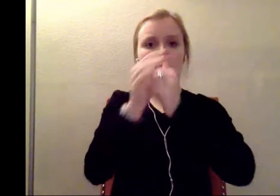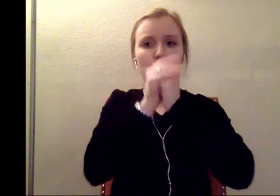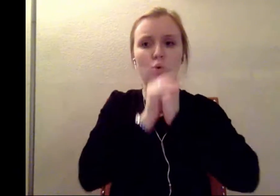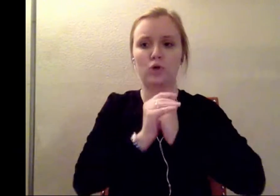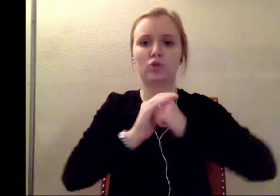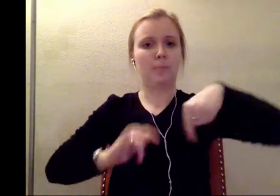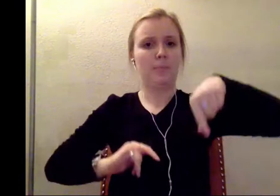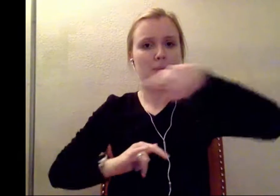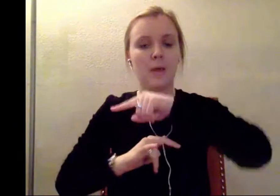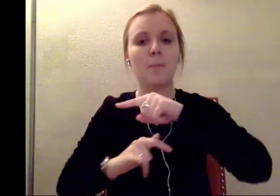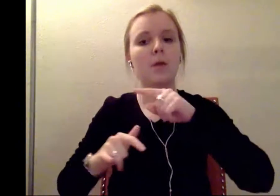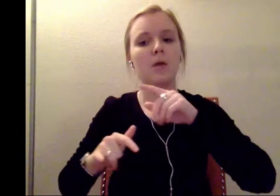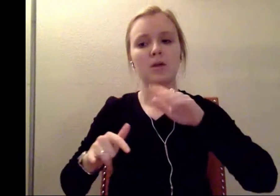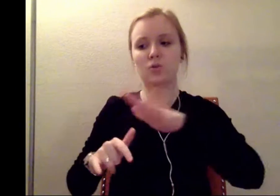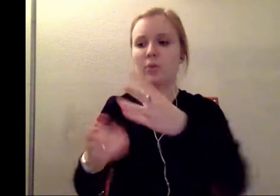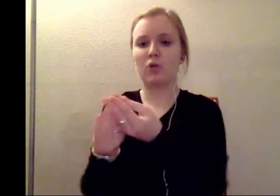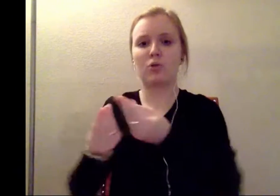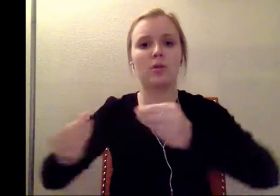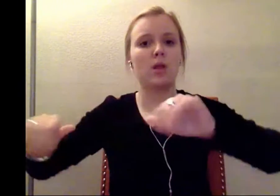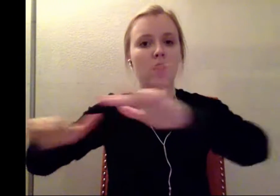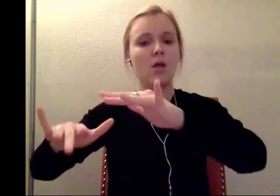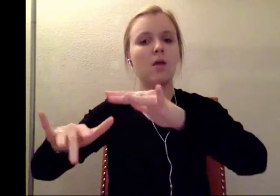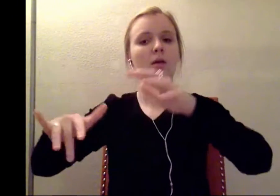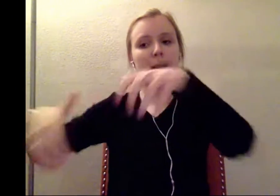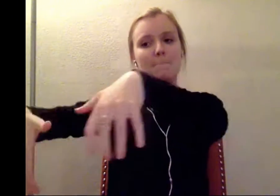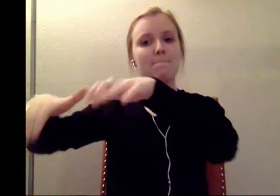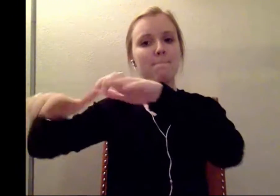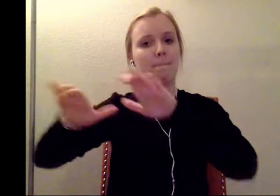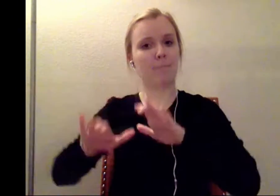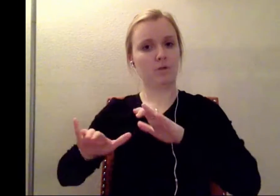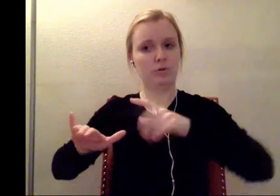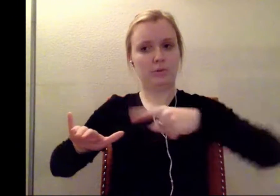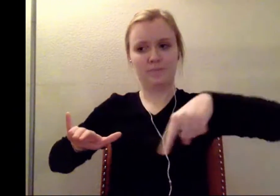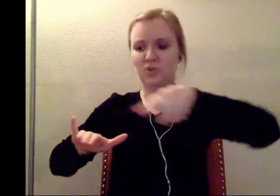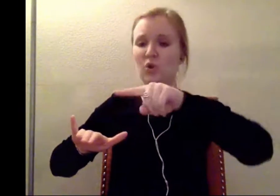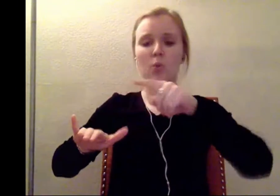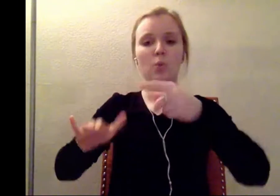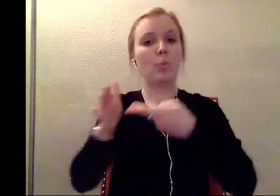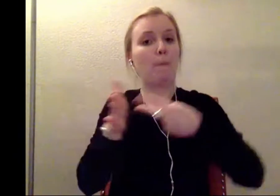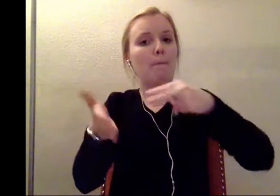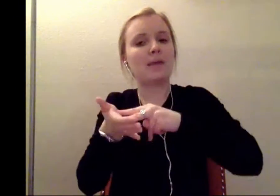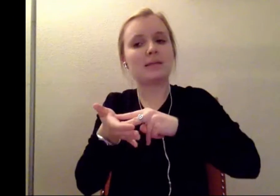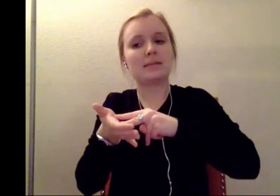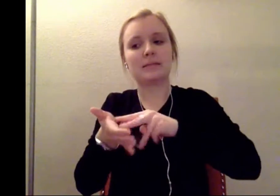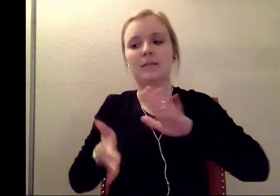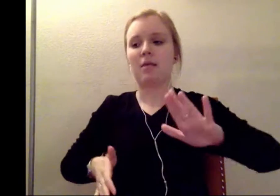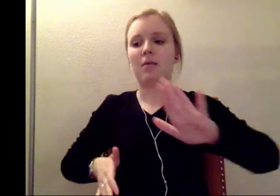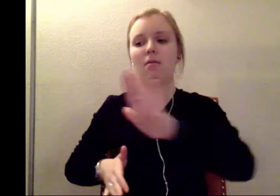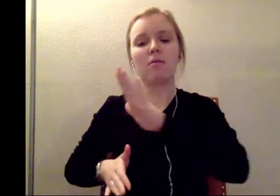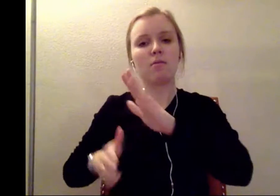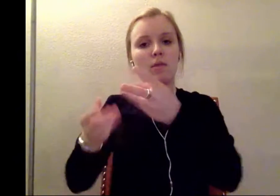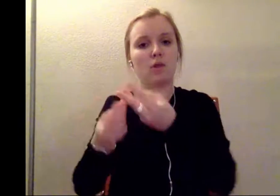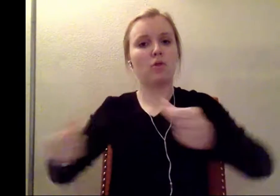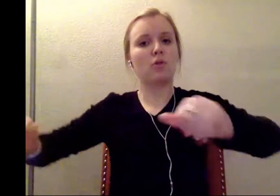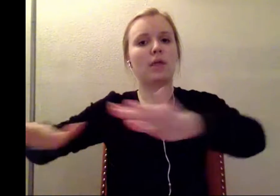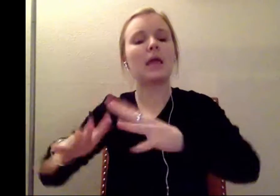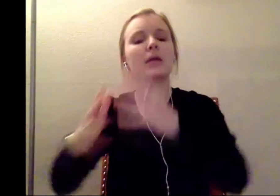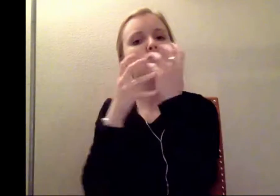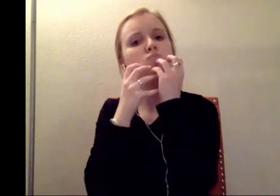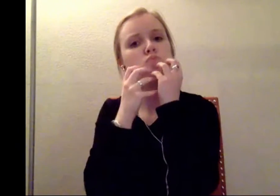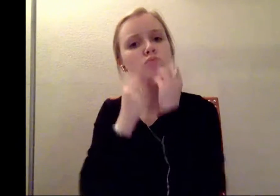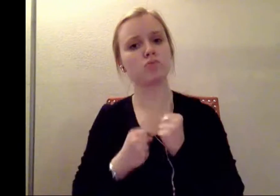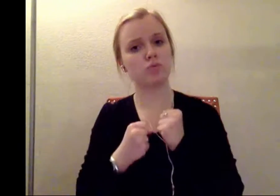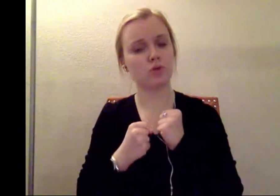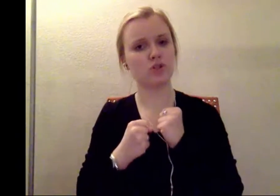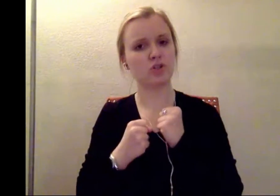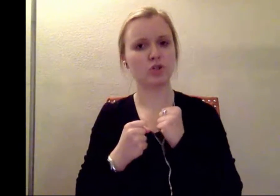property, on their land. And so their land becomes sacred at that point. And so you can't relocate people off